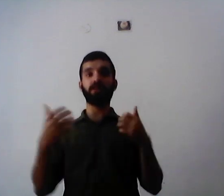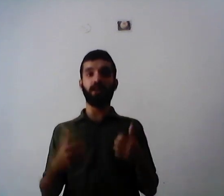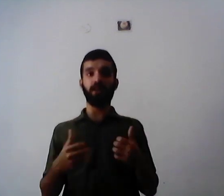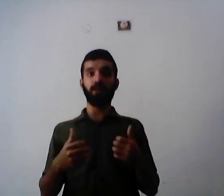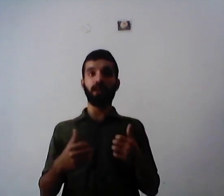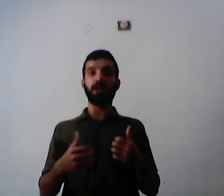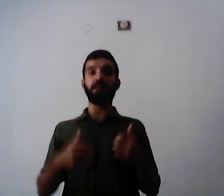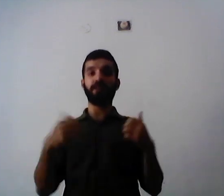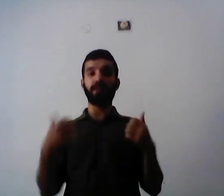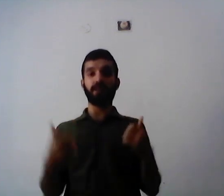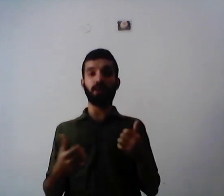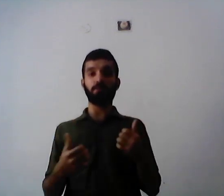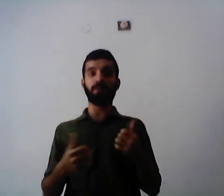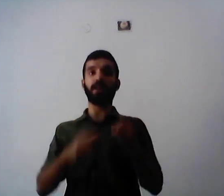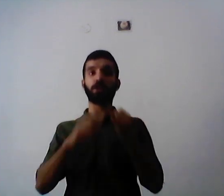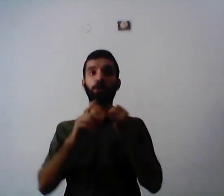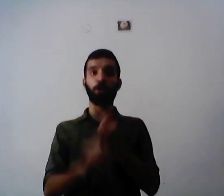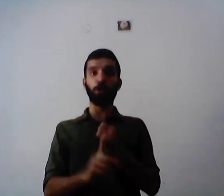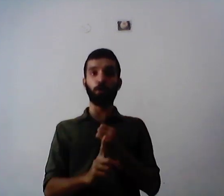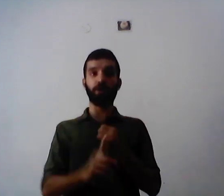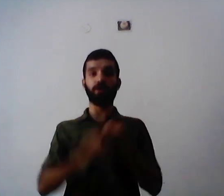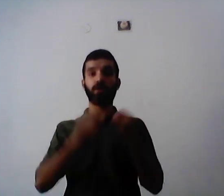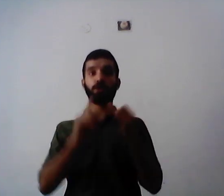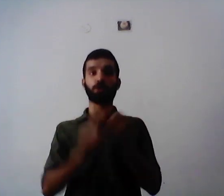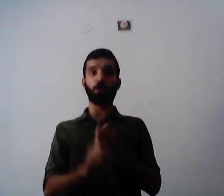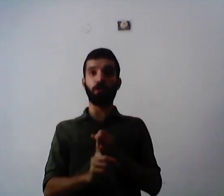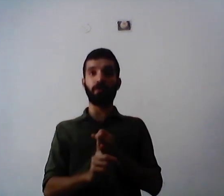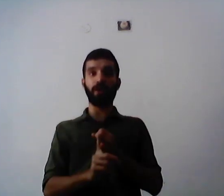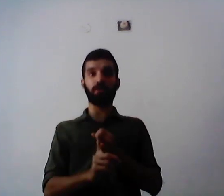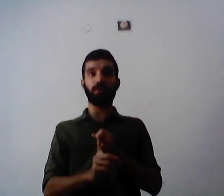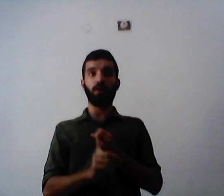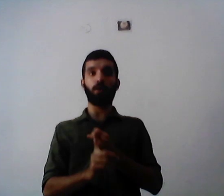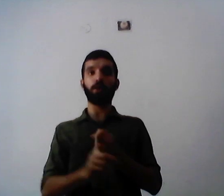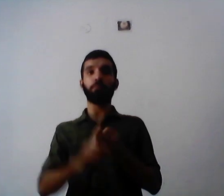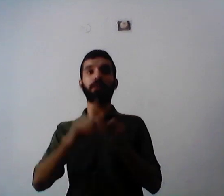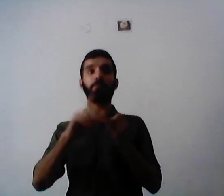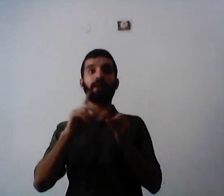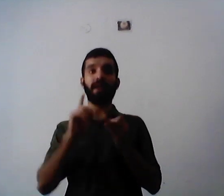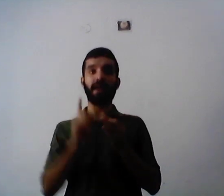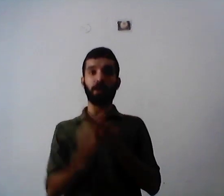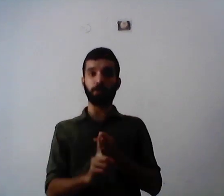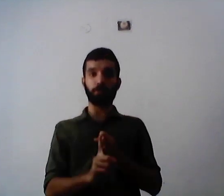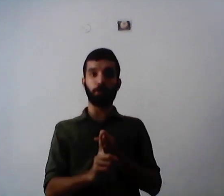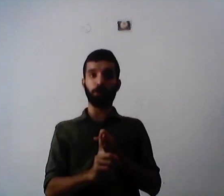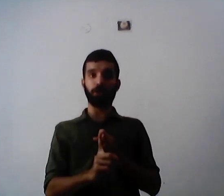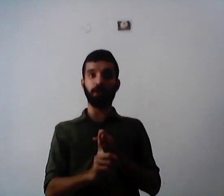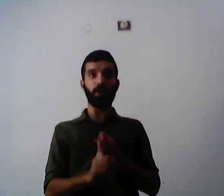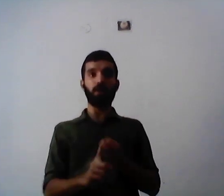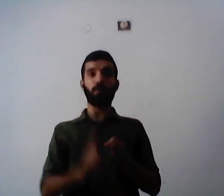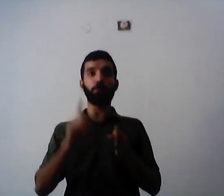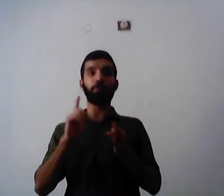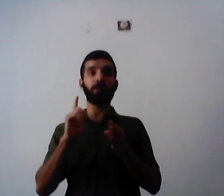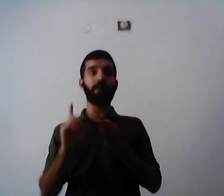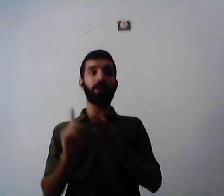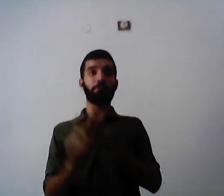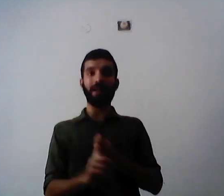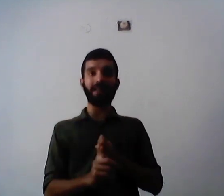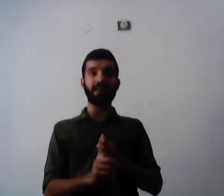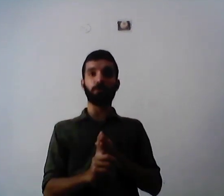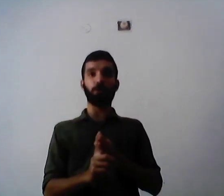seen different terms like solute, solvent. What do you mean by an aqueous solution? What do you mean by a binary